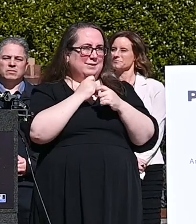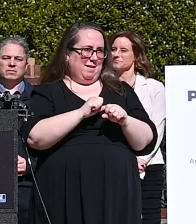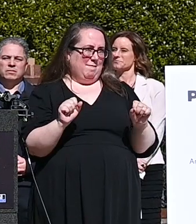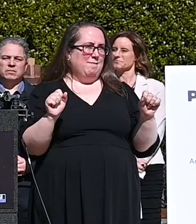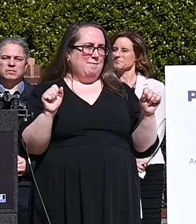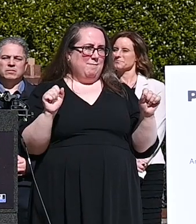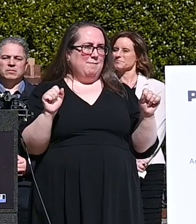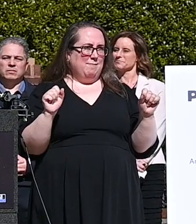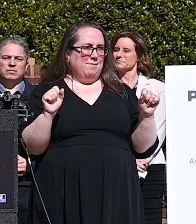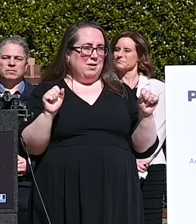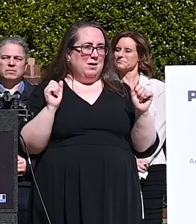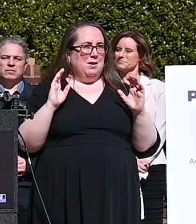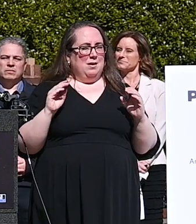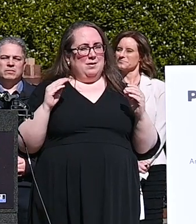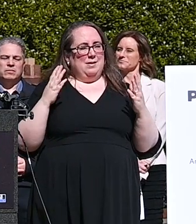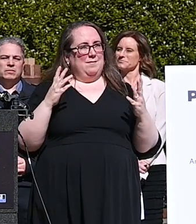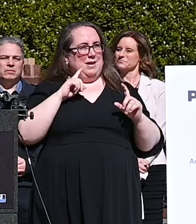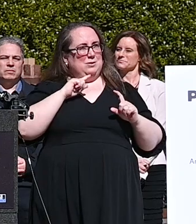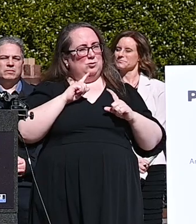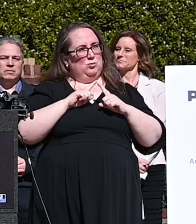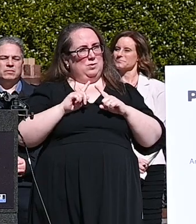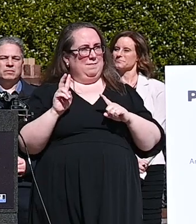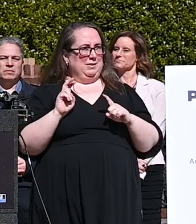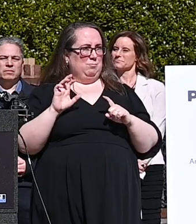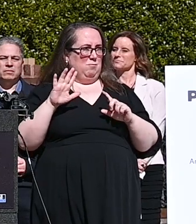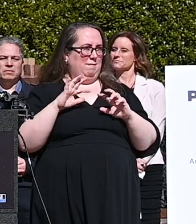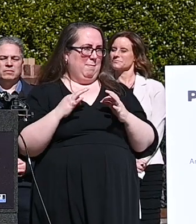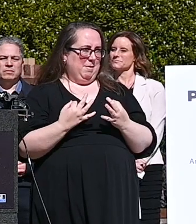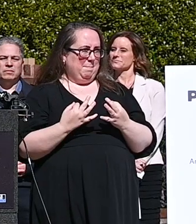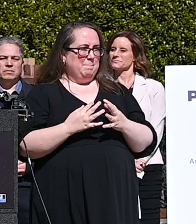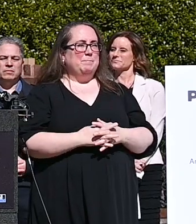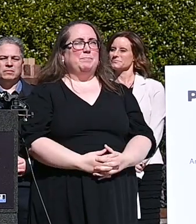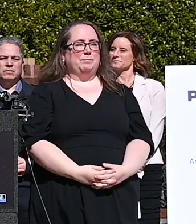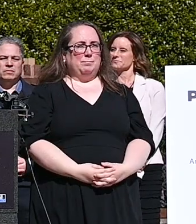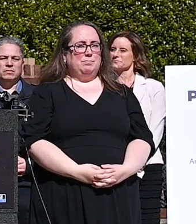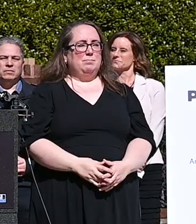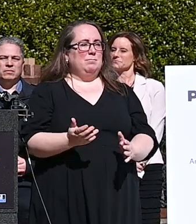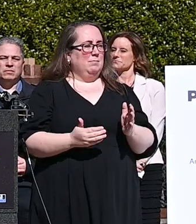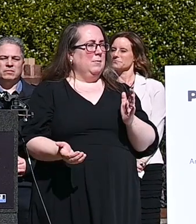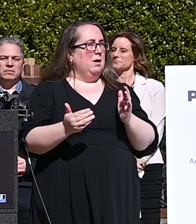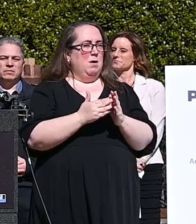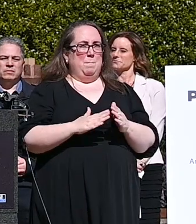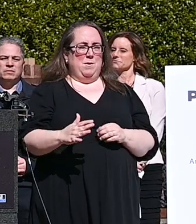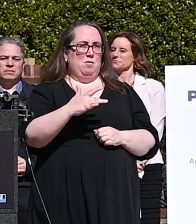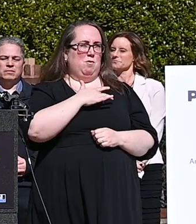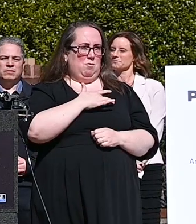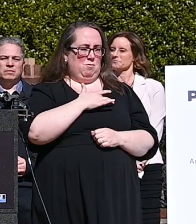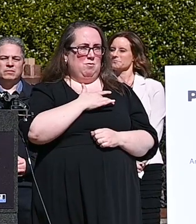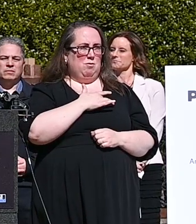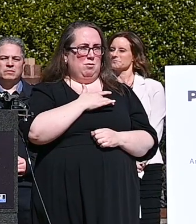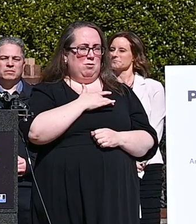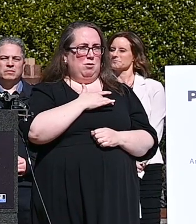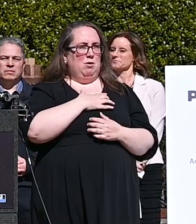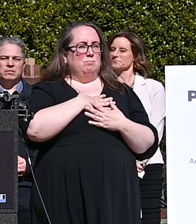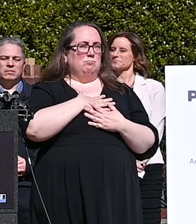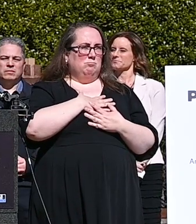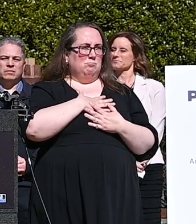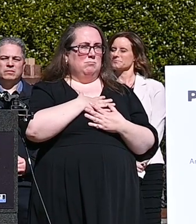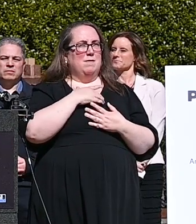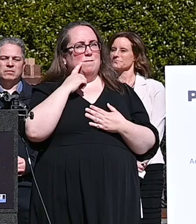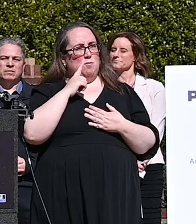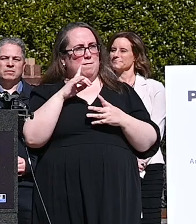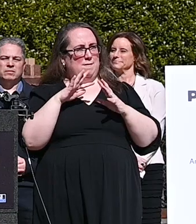does give answers to the victim's family. Again, my heart goes out to the family of the